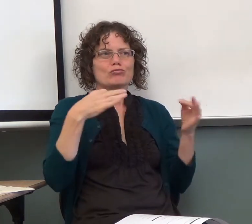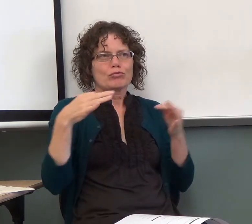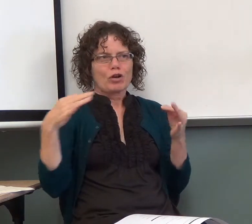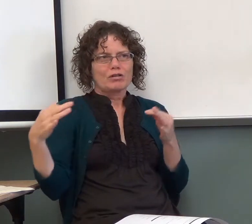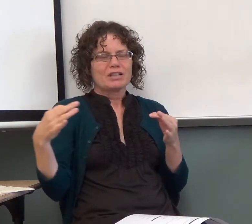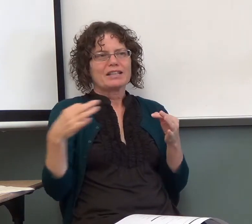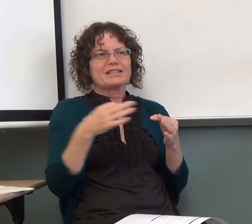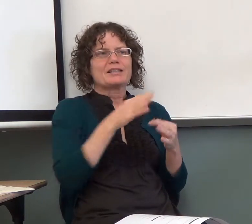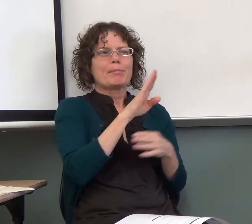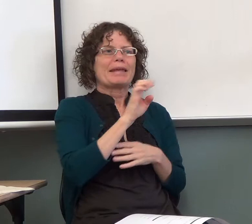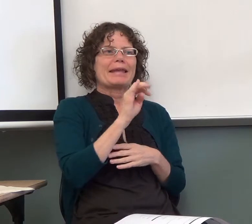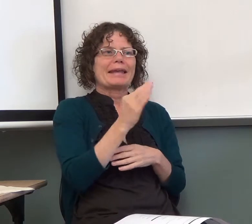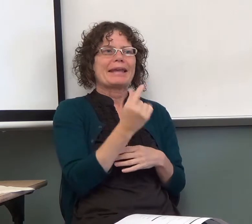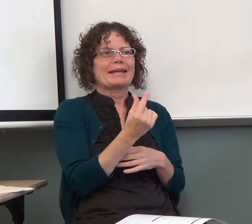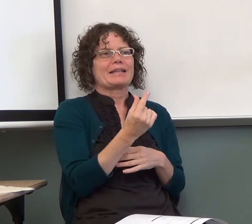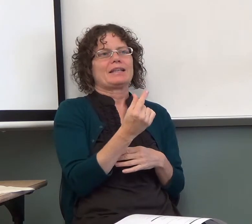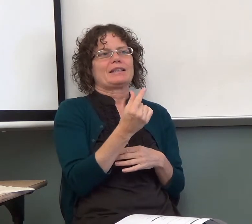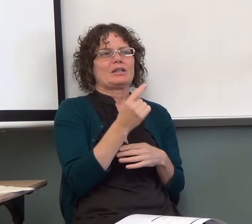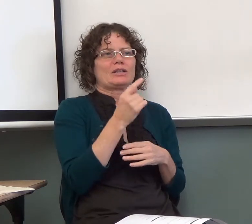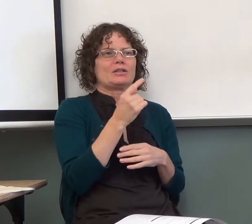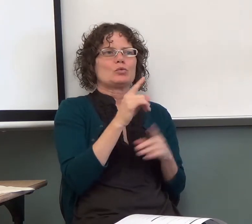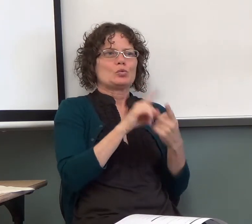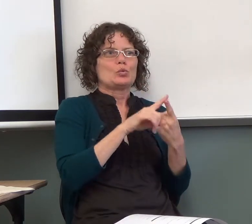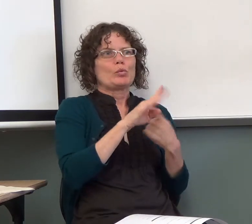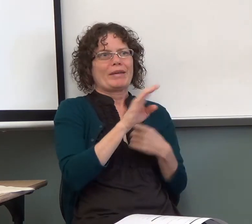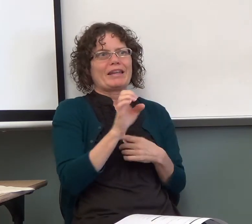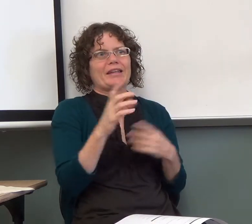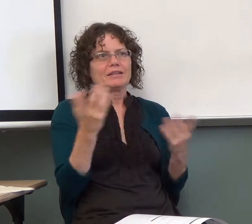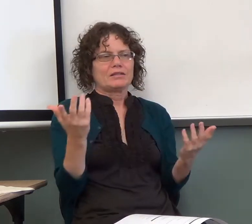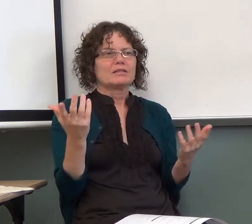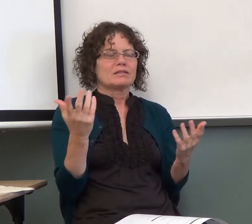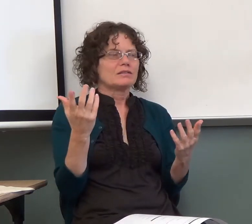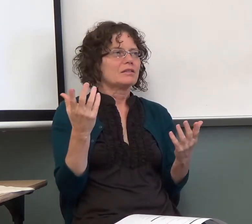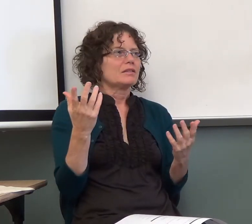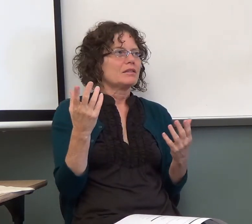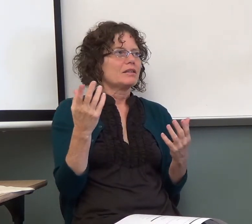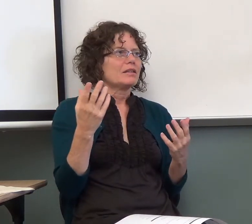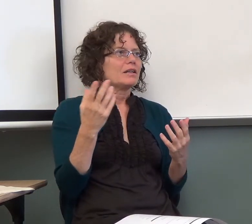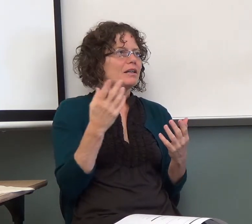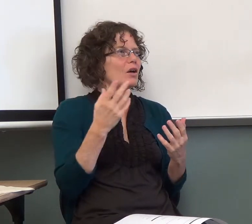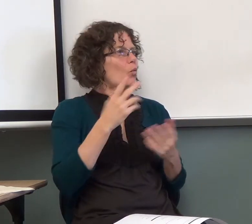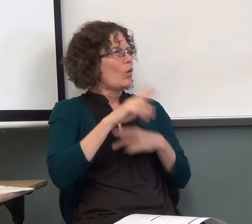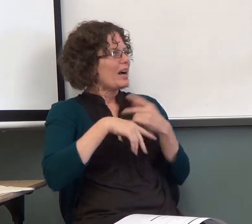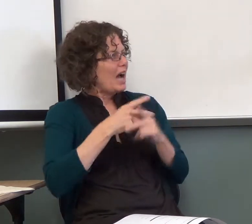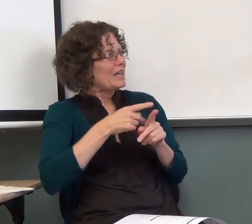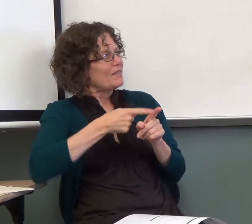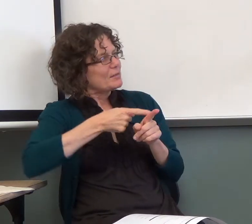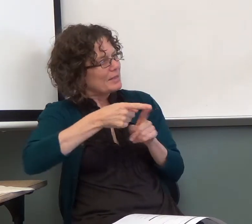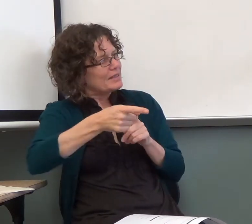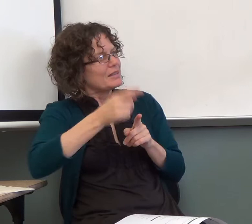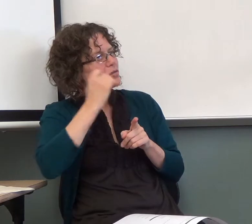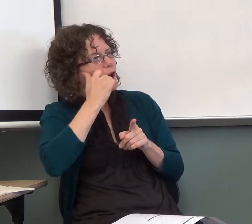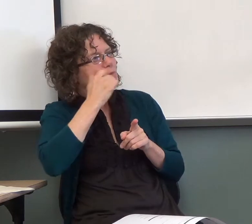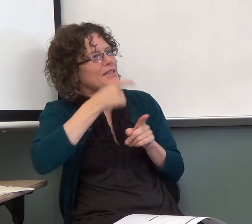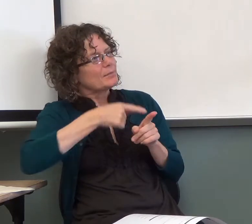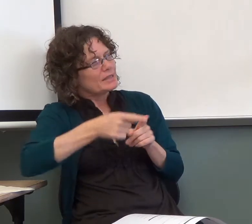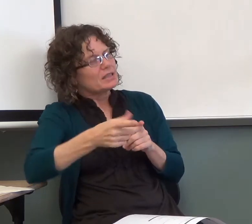the being, it's the part that is to be, right? Spruce. Shadow species, what kind of species? Common species. There you go.